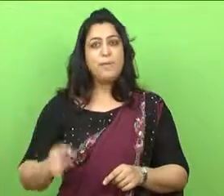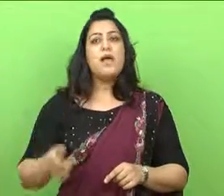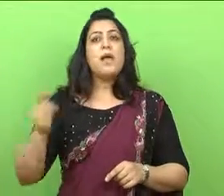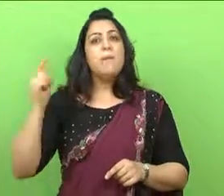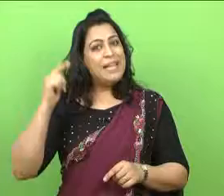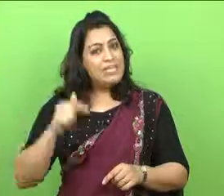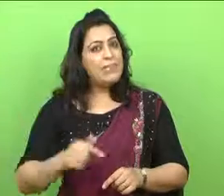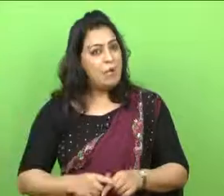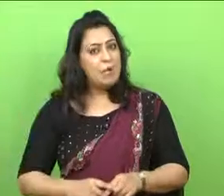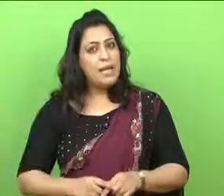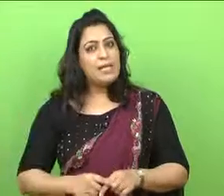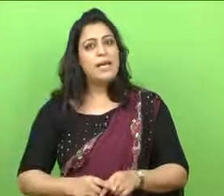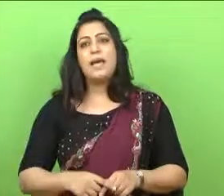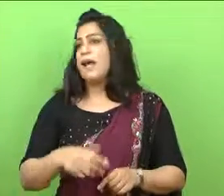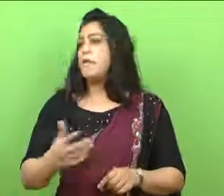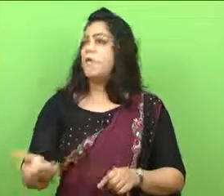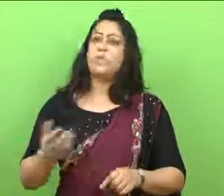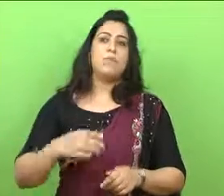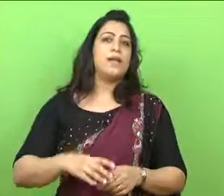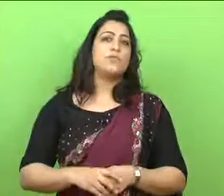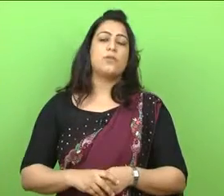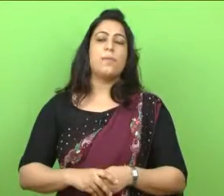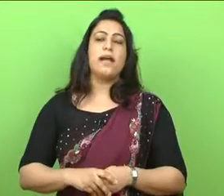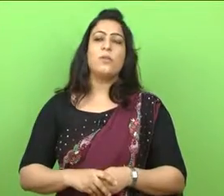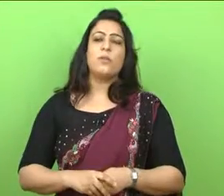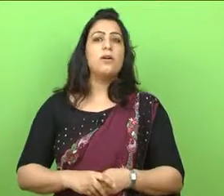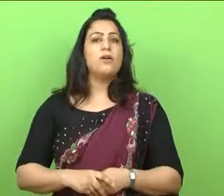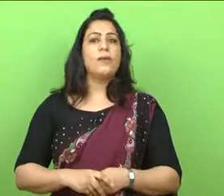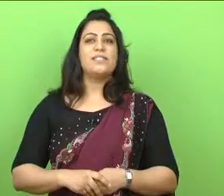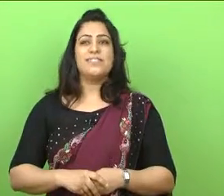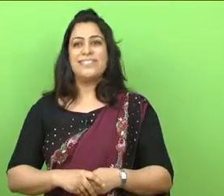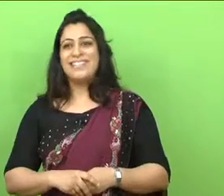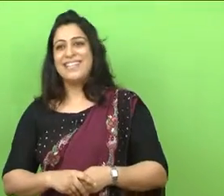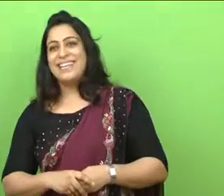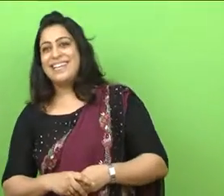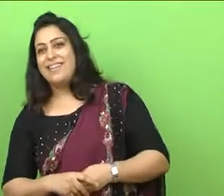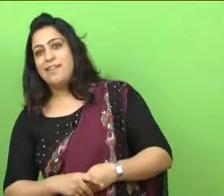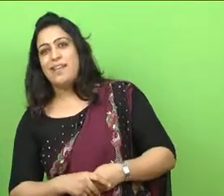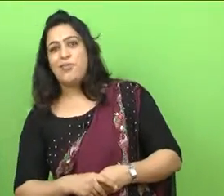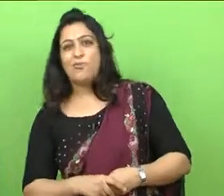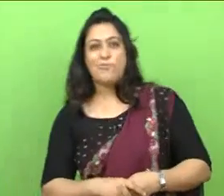Please follow that, and you're most welcome to come back with your questions. Thank you.